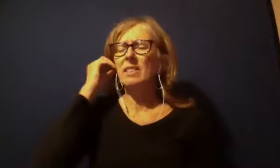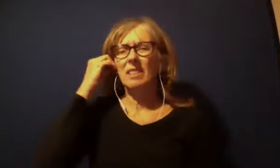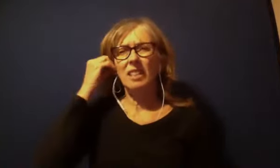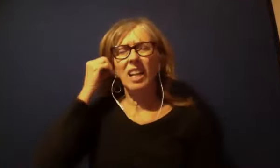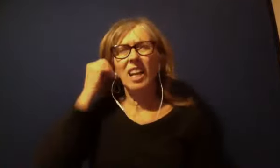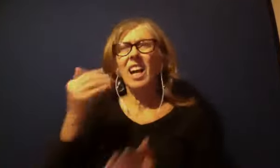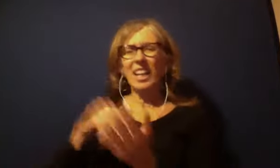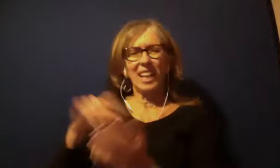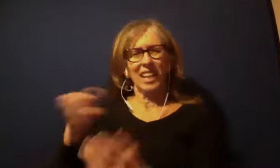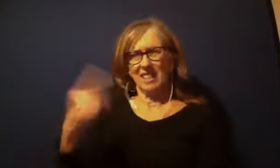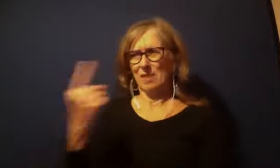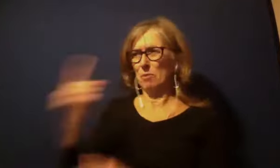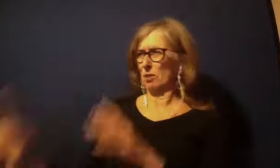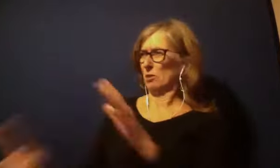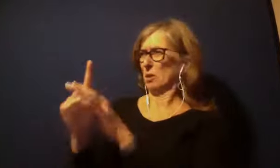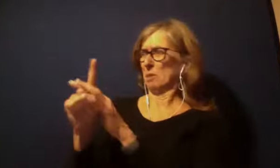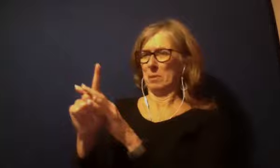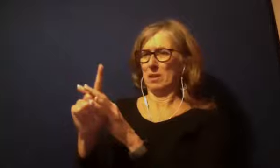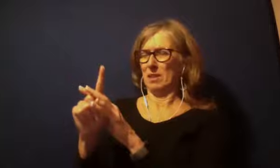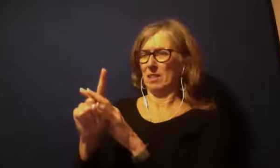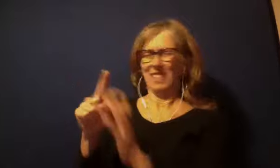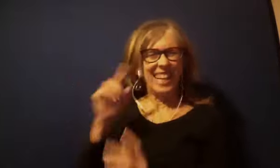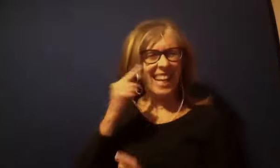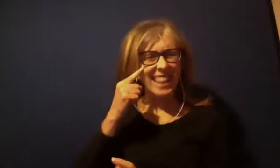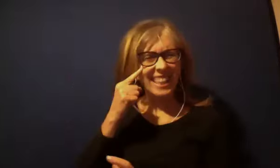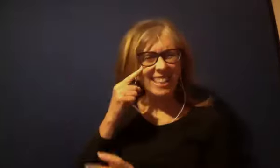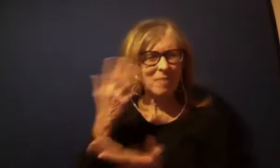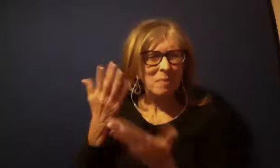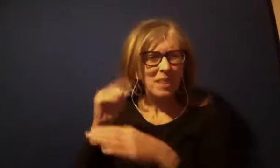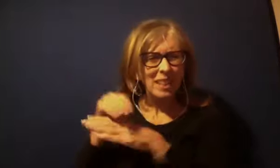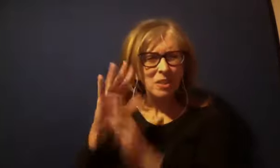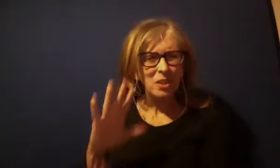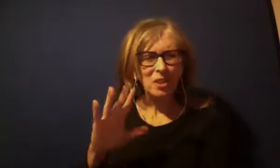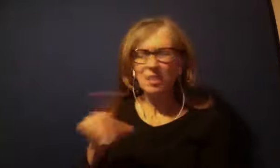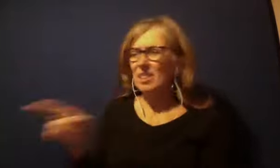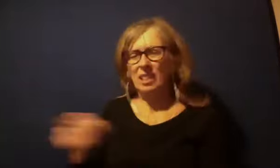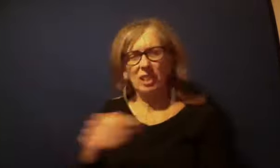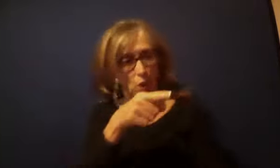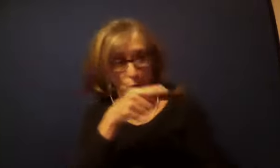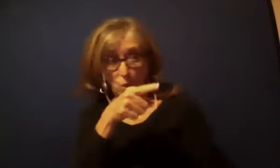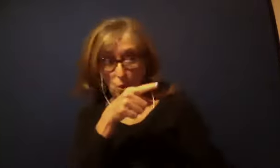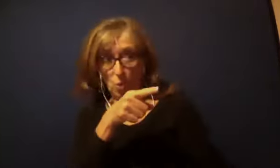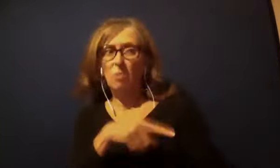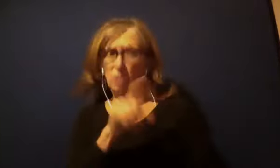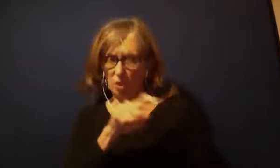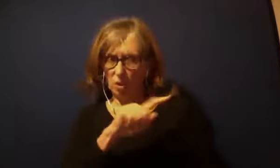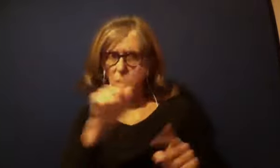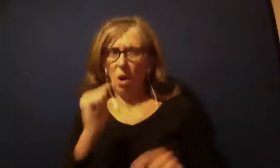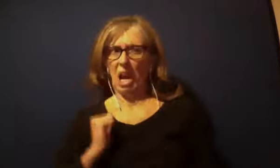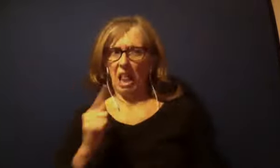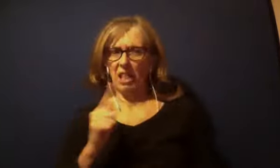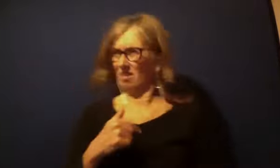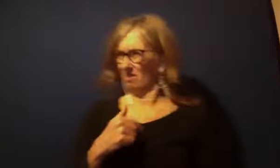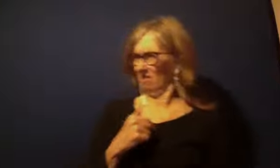counsellor at that stage. They said, well, you know, you need to go to Al-Anon. What's Al-Anon? Okay, they tell me what it's all about. Off I go, not that I understood it. I don't really